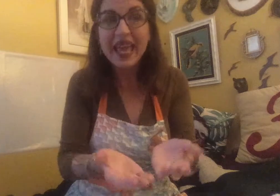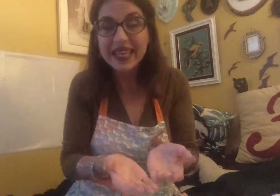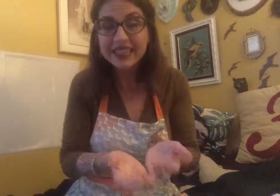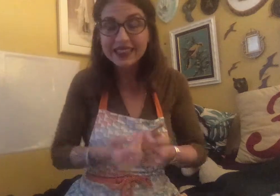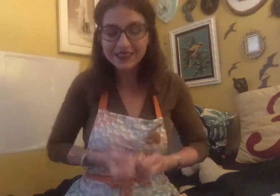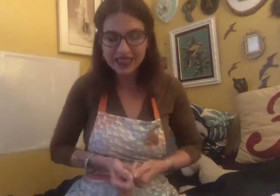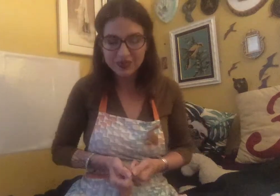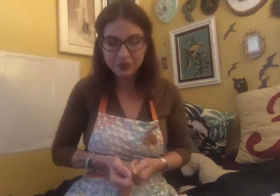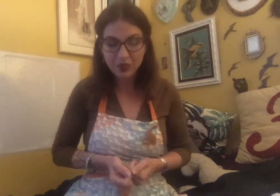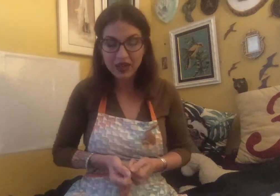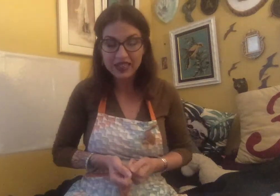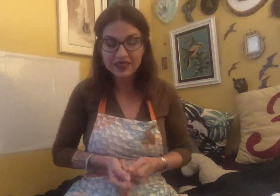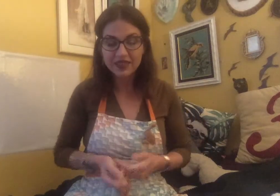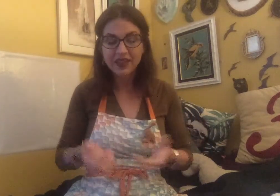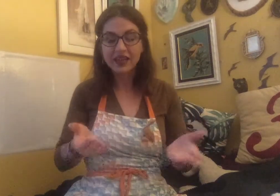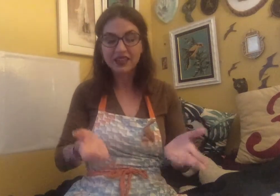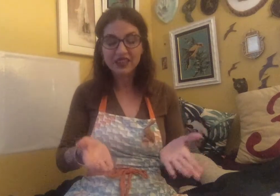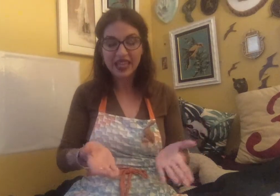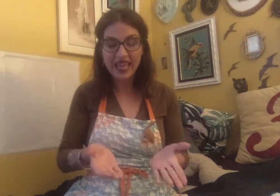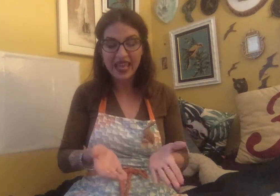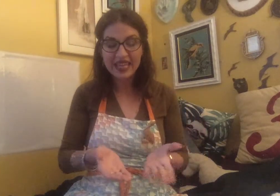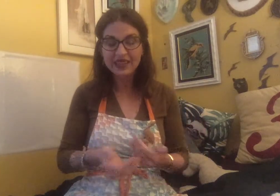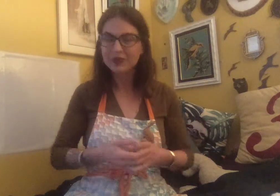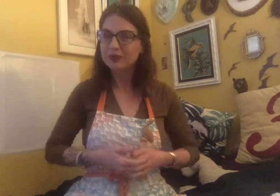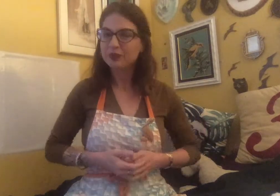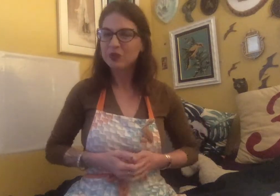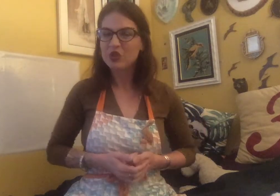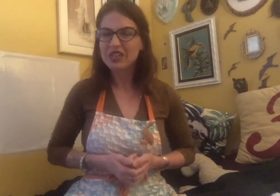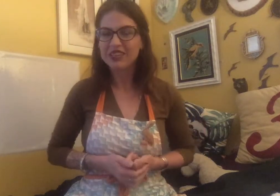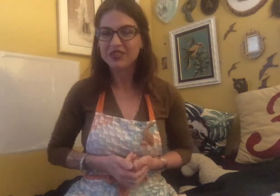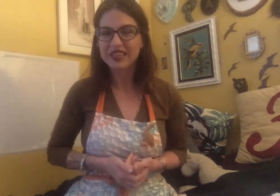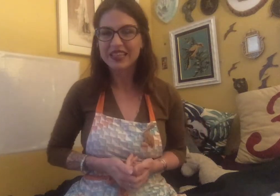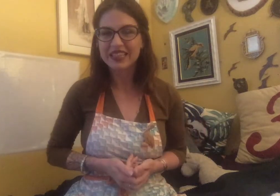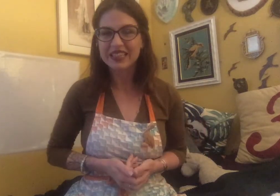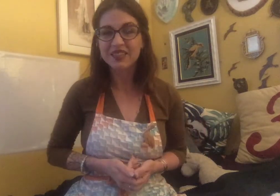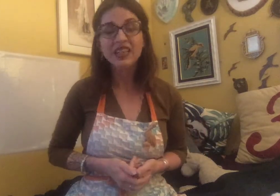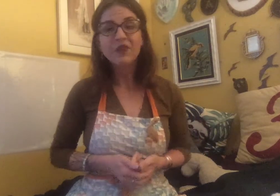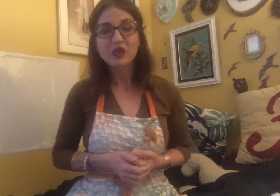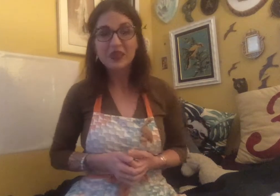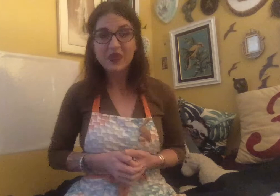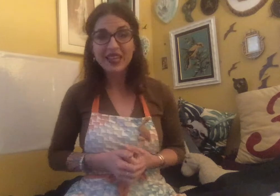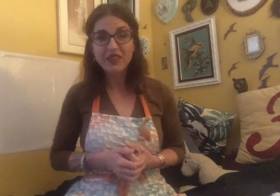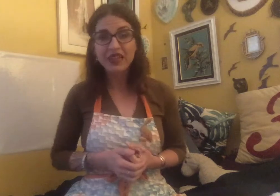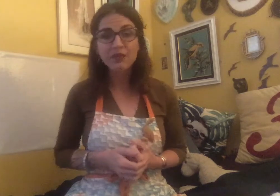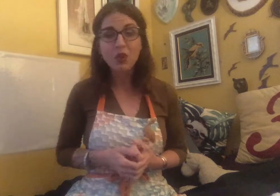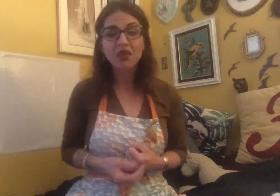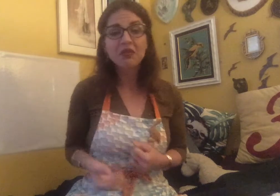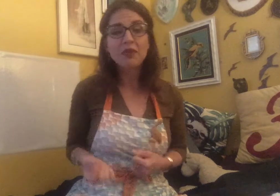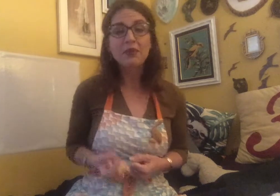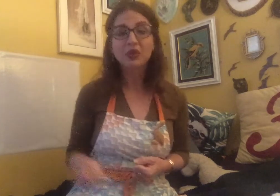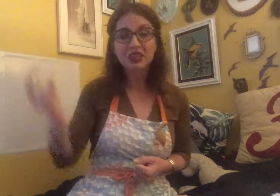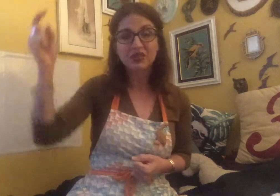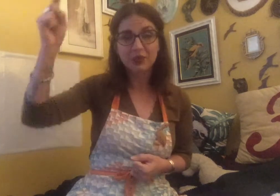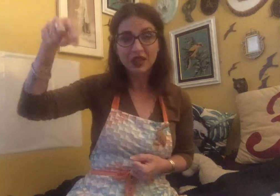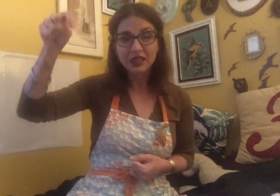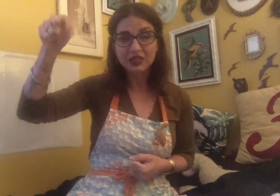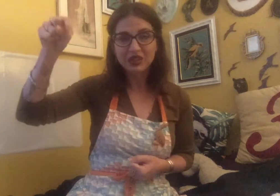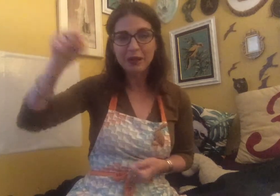Sled. That's right. Led. You guys are getting this. If you can think of any more, remember to just drop them in